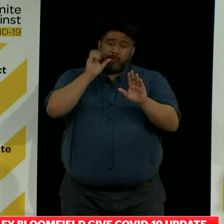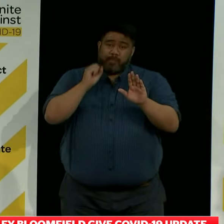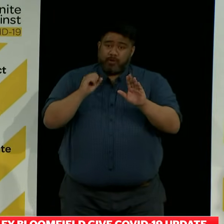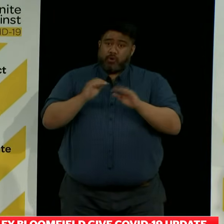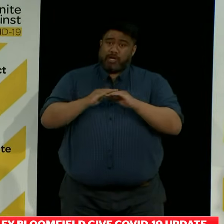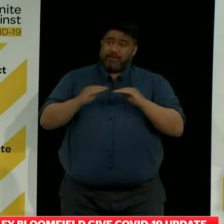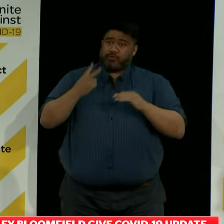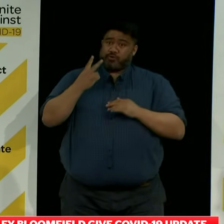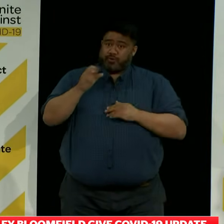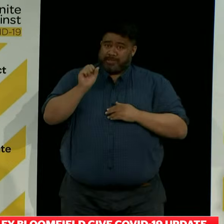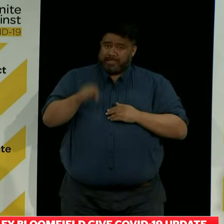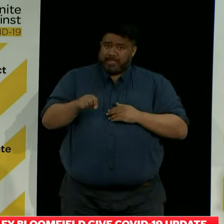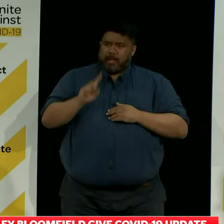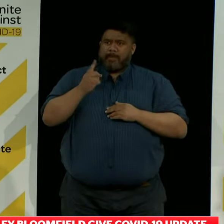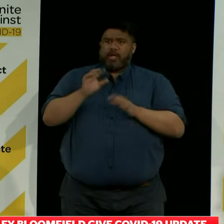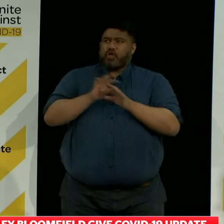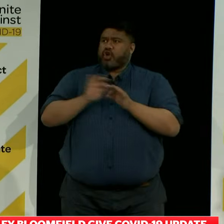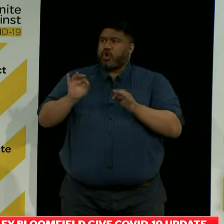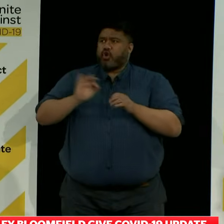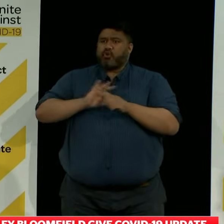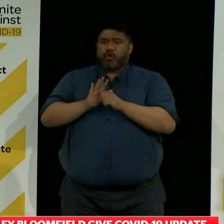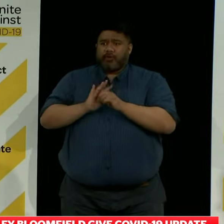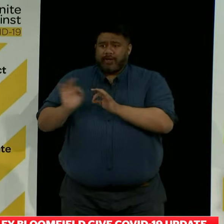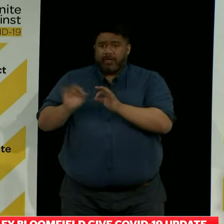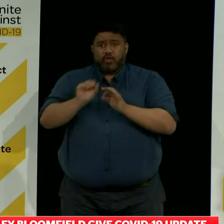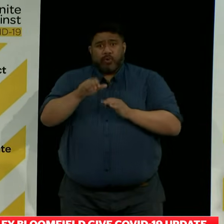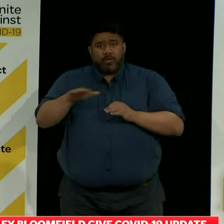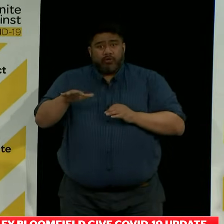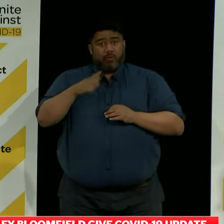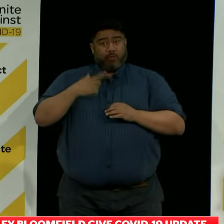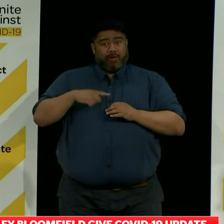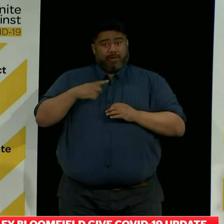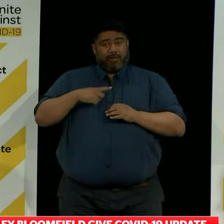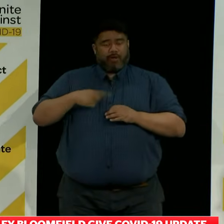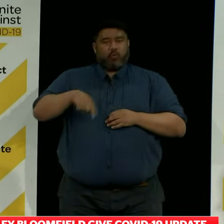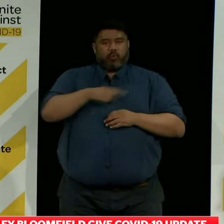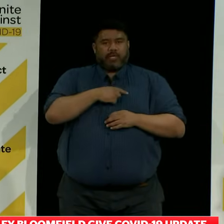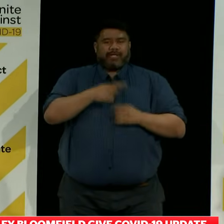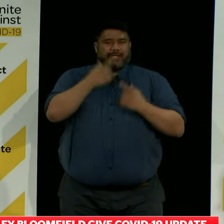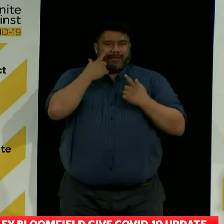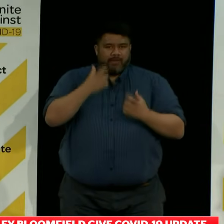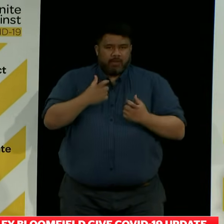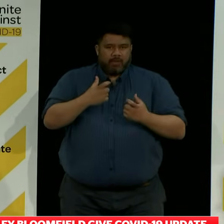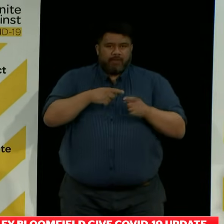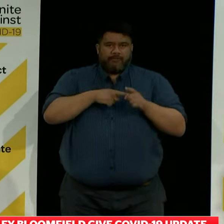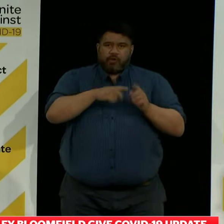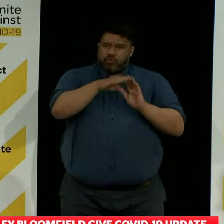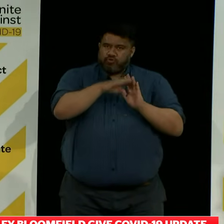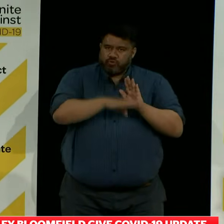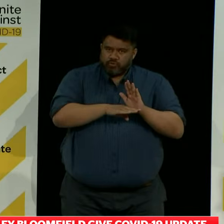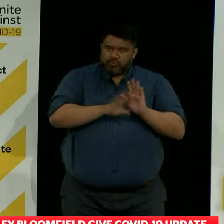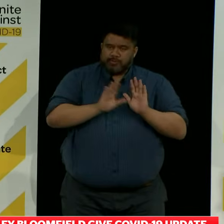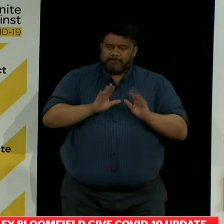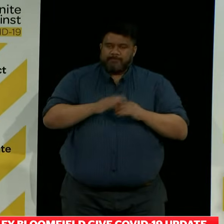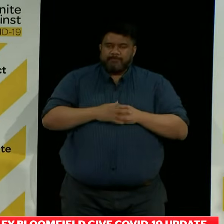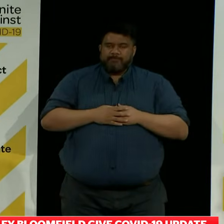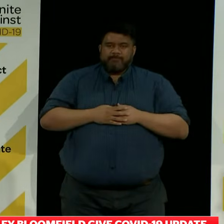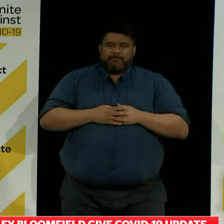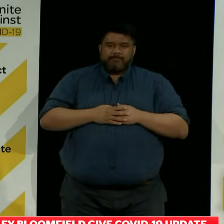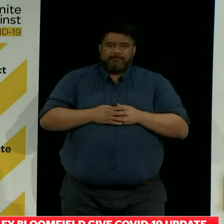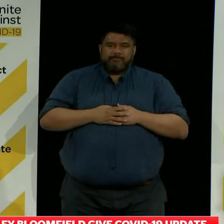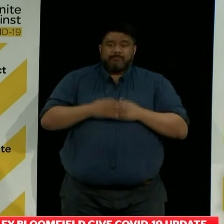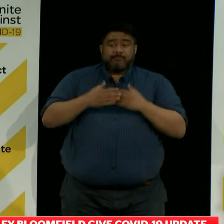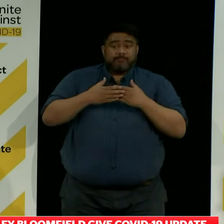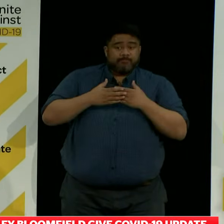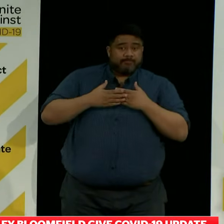cases is the careful and cautious approach we've taken, and we don't want to risk unnecessary lockdowns. In the meantime, as